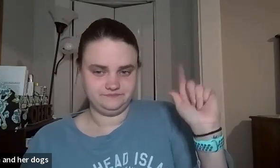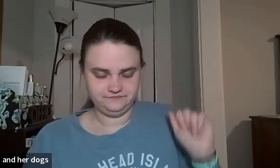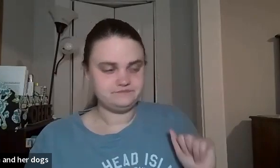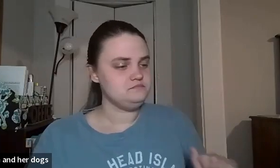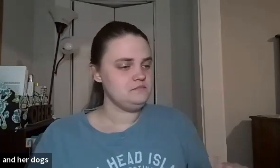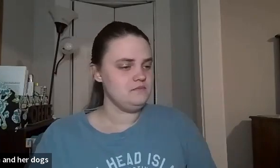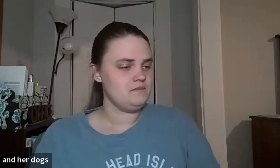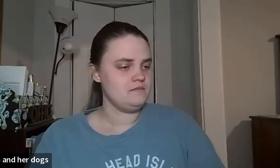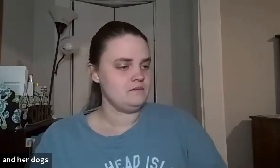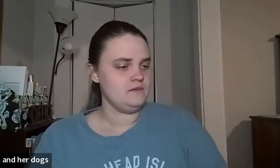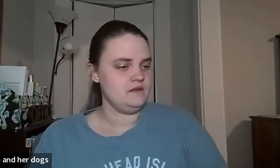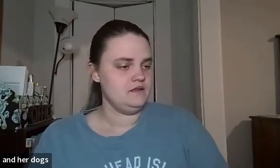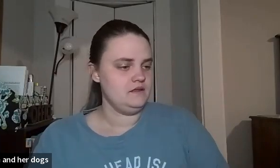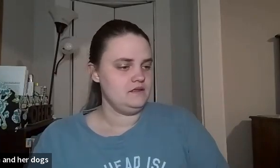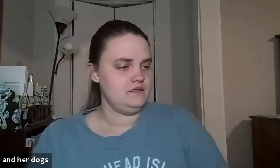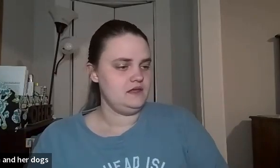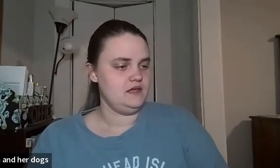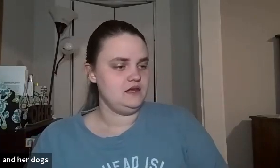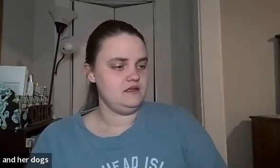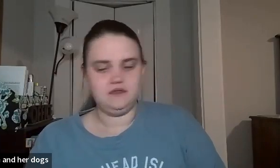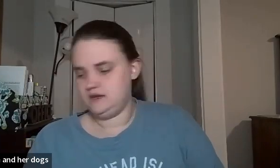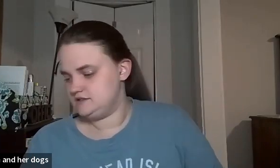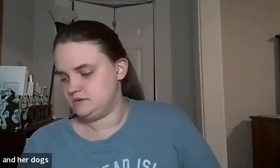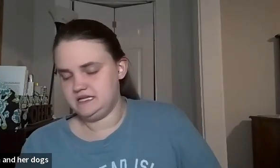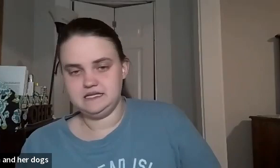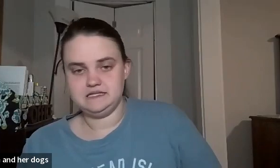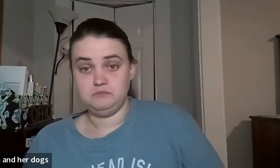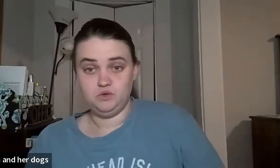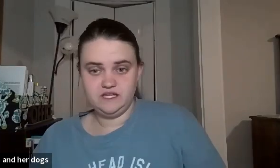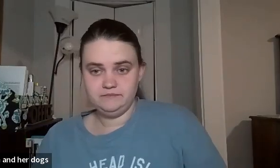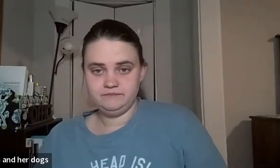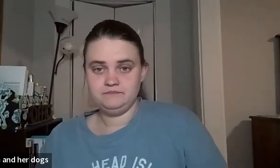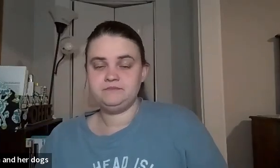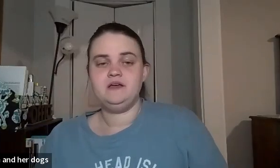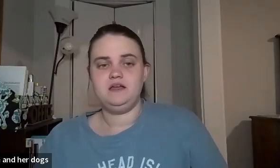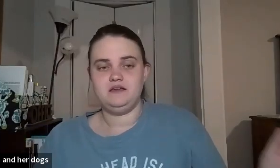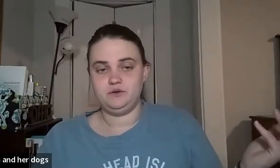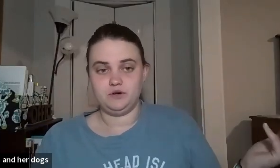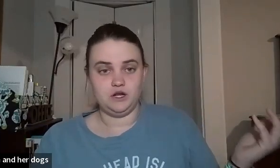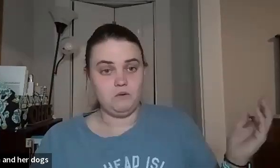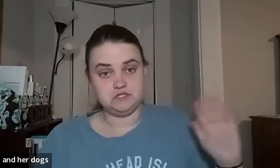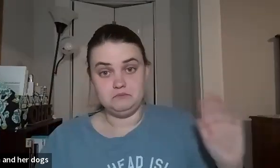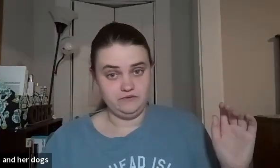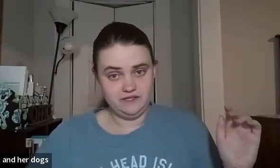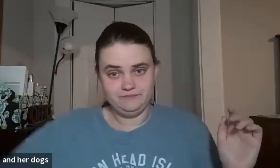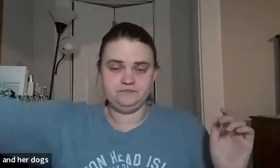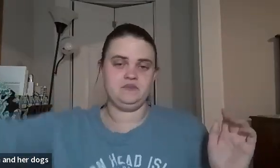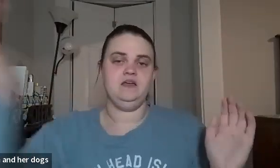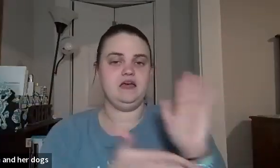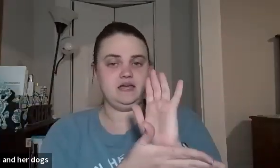Then the next one is movie. if you were going to go watch a movie, and